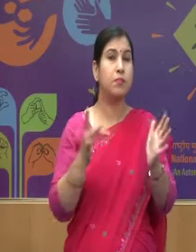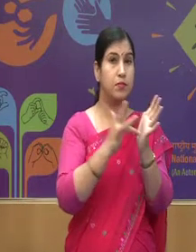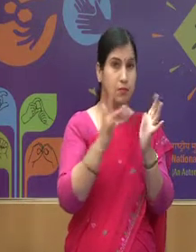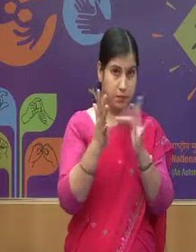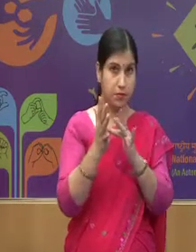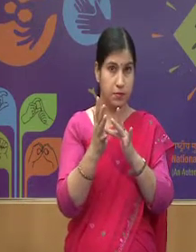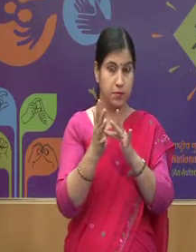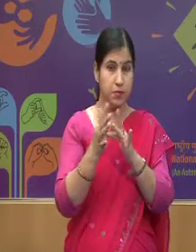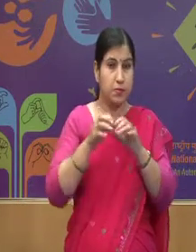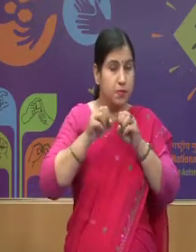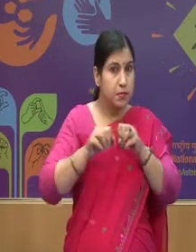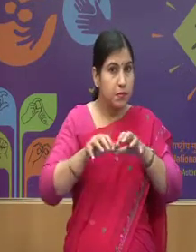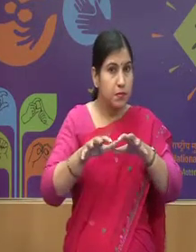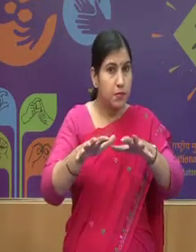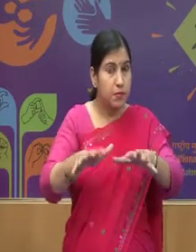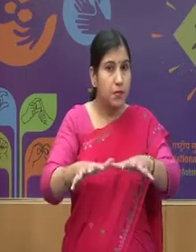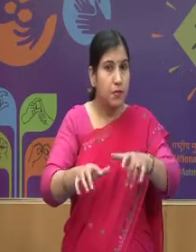Christian missionaries.